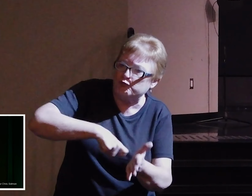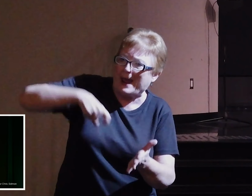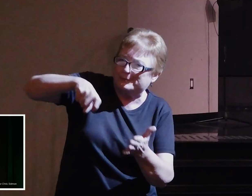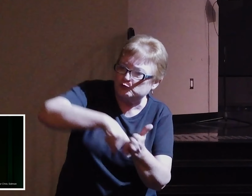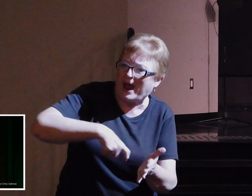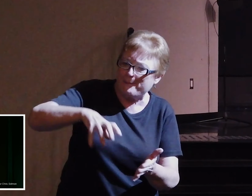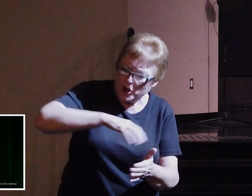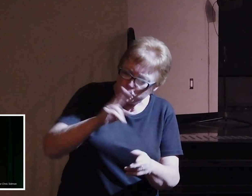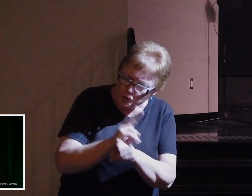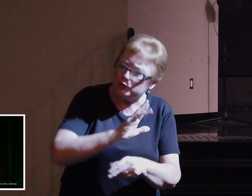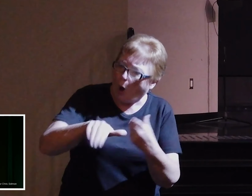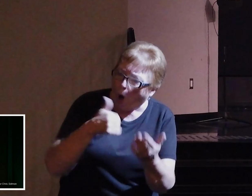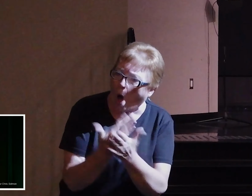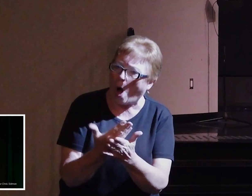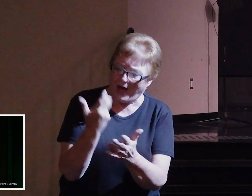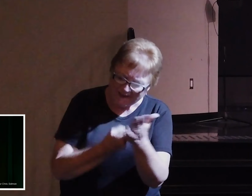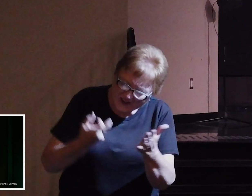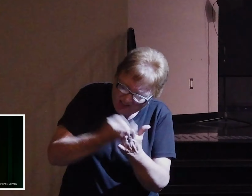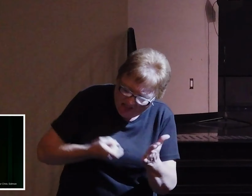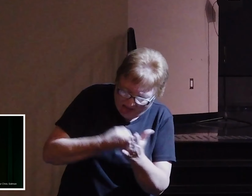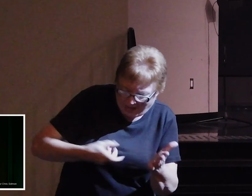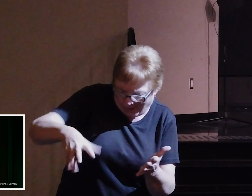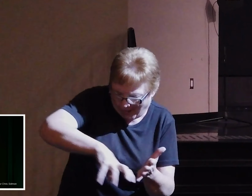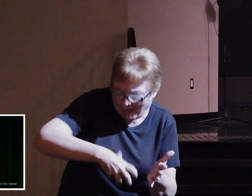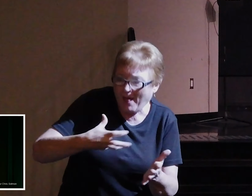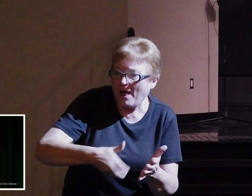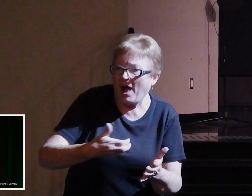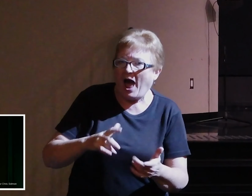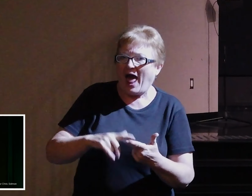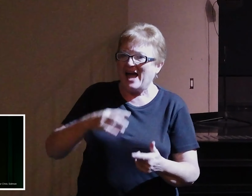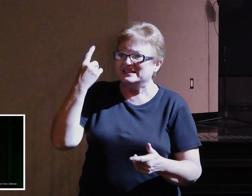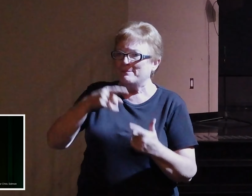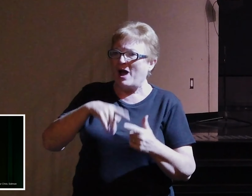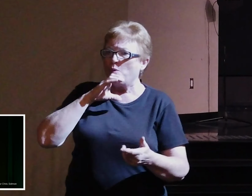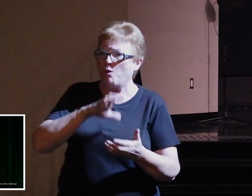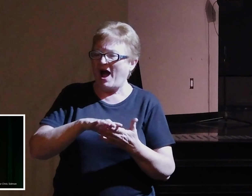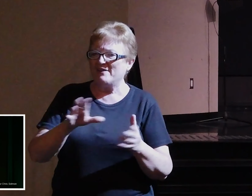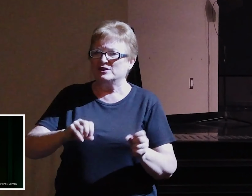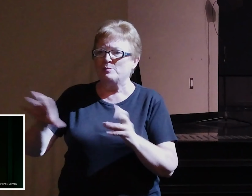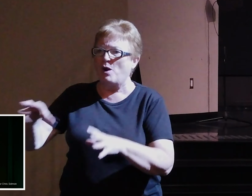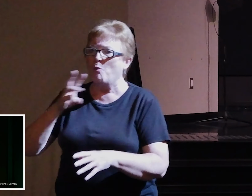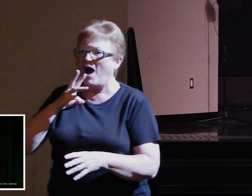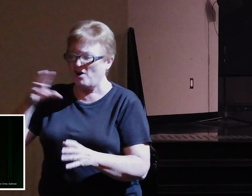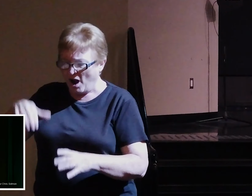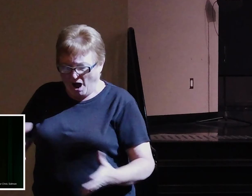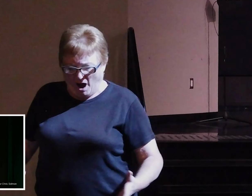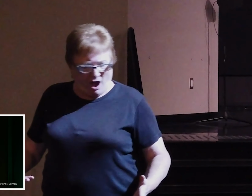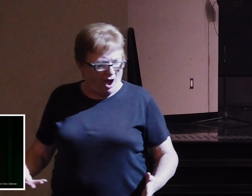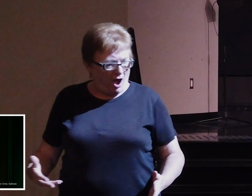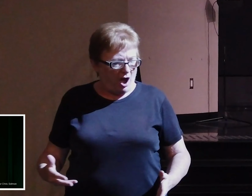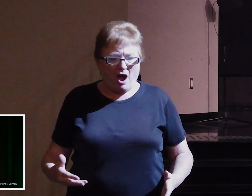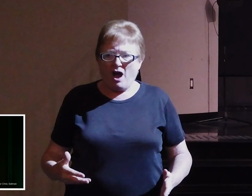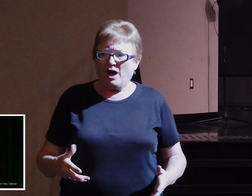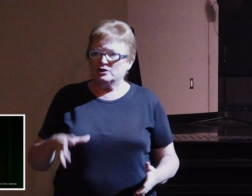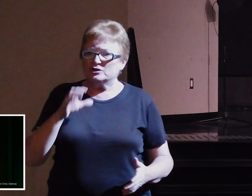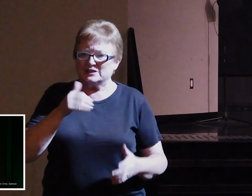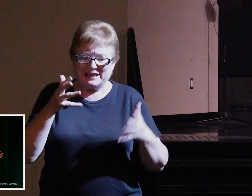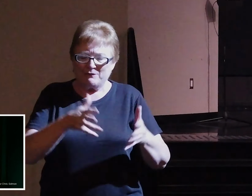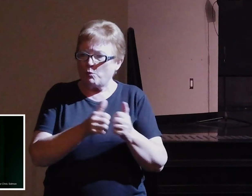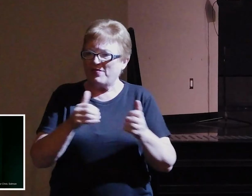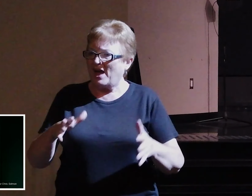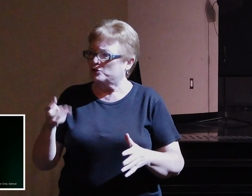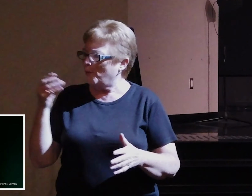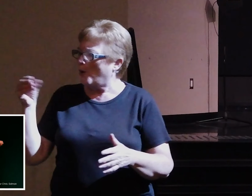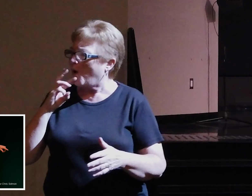of what's left over. I just don't get it. And so my wife will leave these bowls in the sink and then she'll put water on it. I'm like, if you're going to leave it, just leave it without